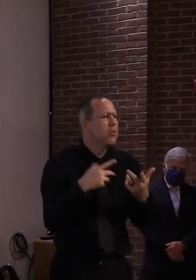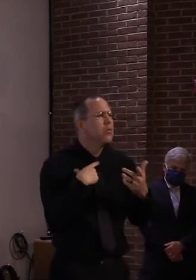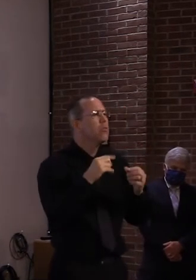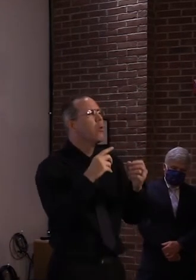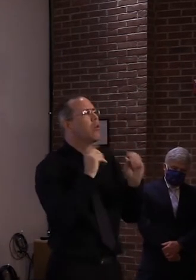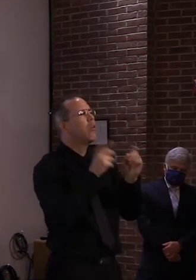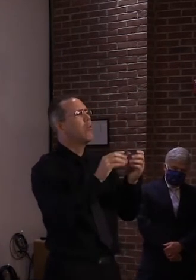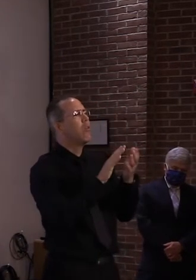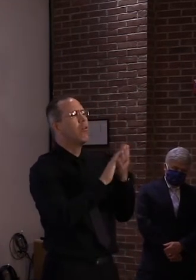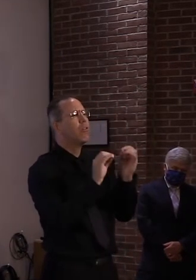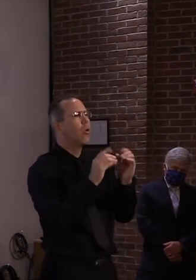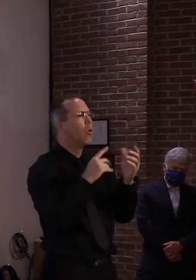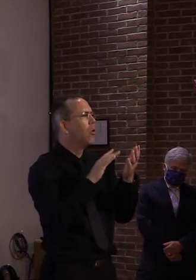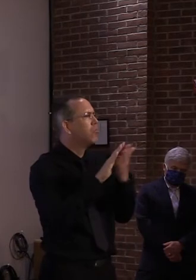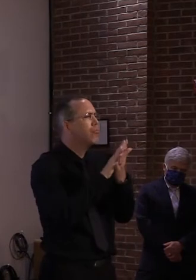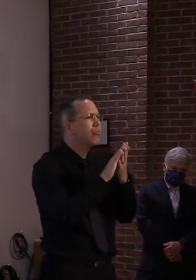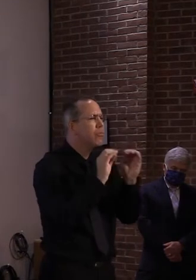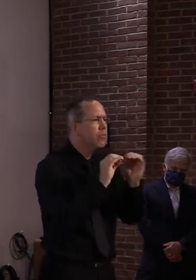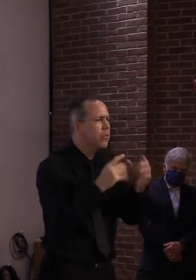life.